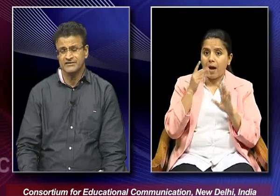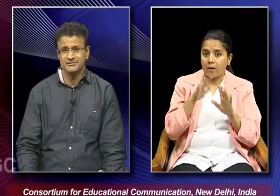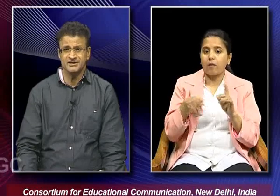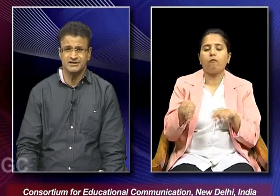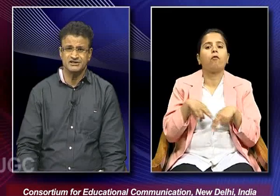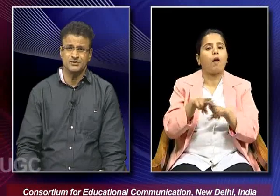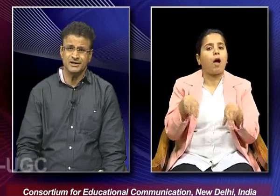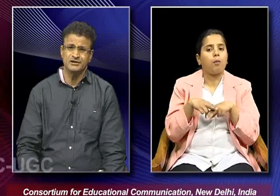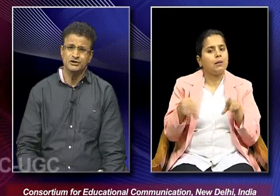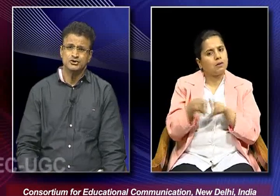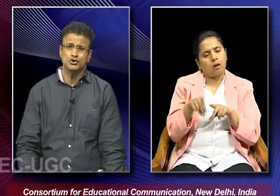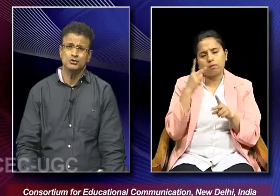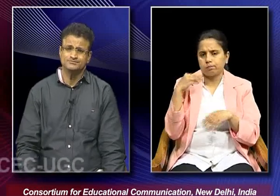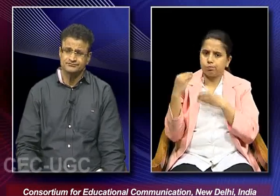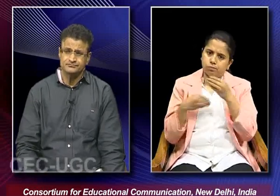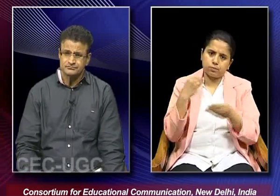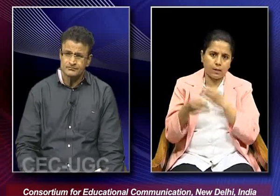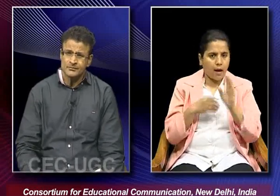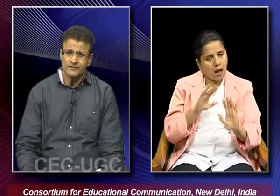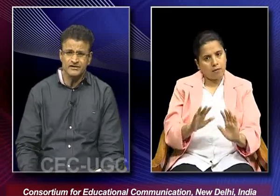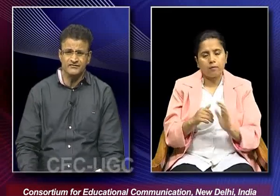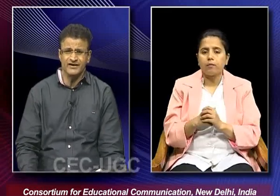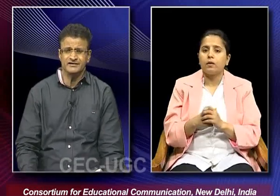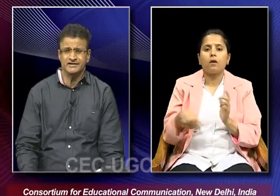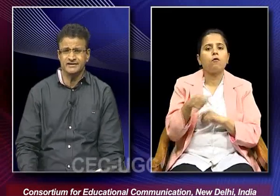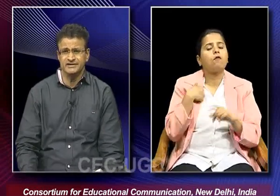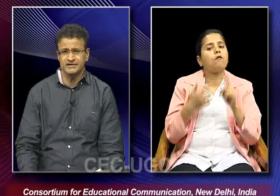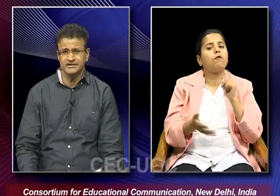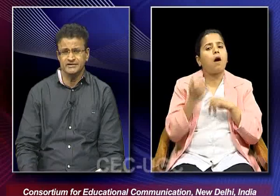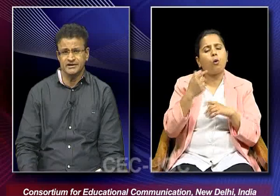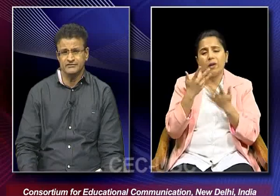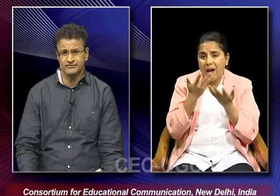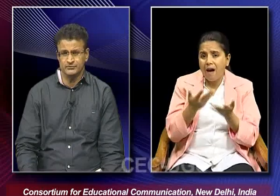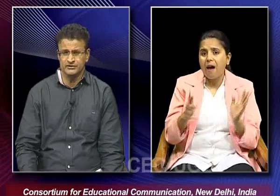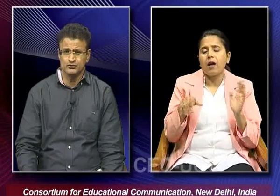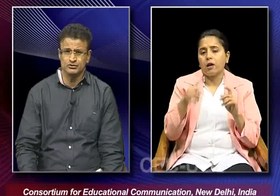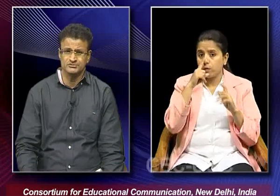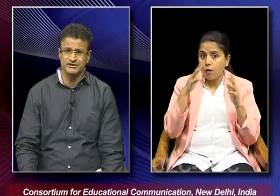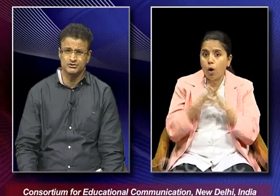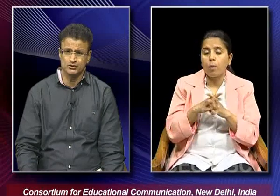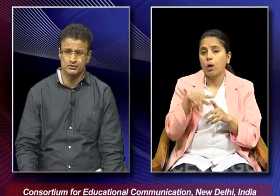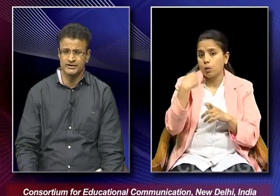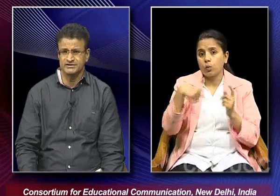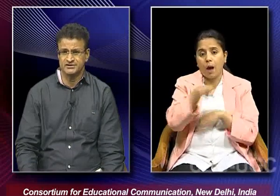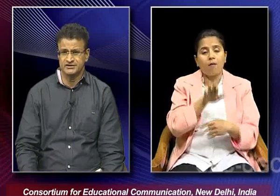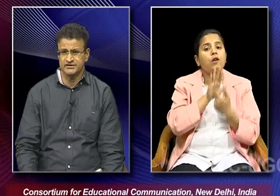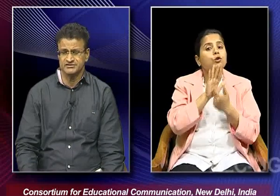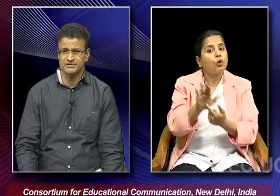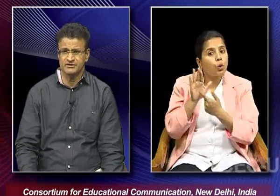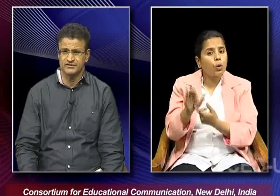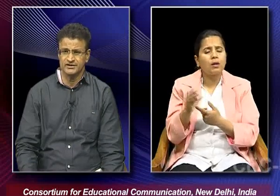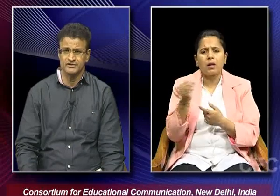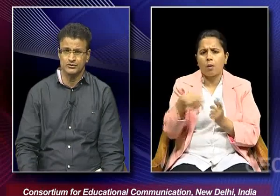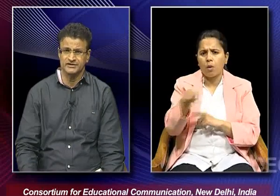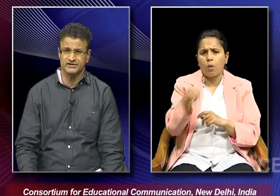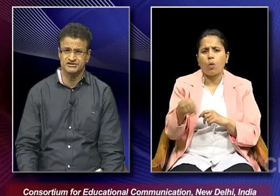the family as well. So we find that any kind of a woman who is being shown as having some kind